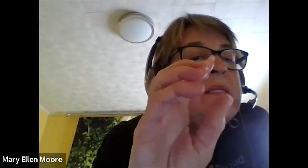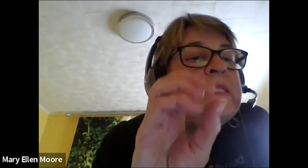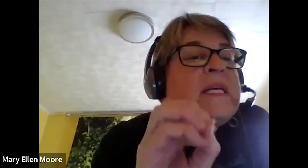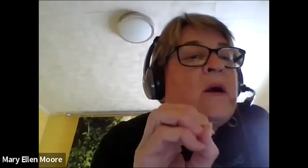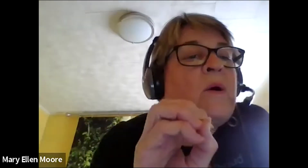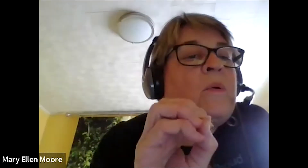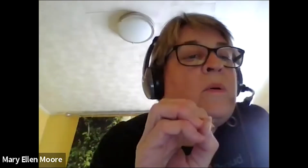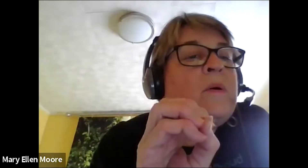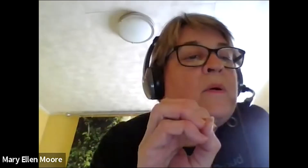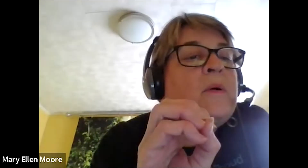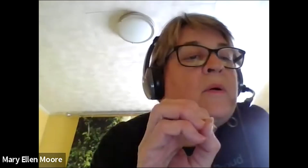T-O?